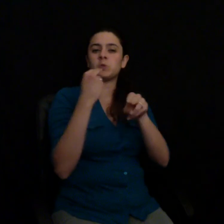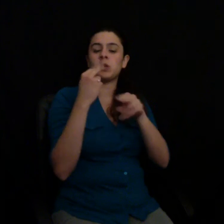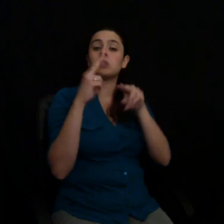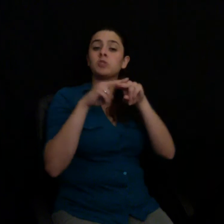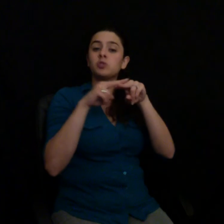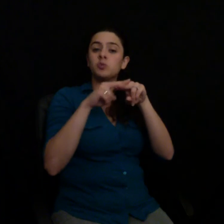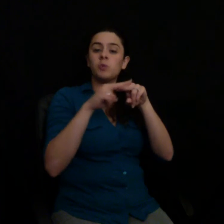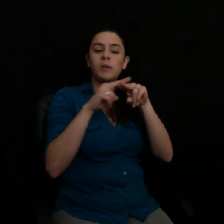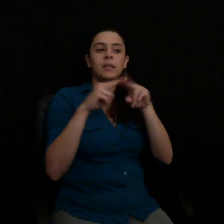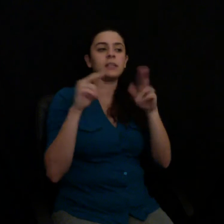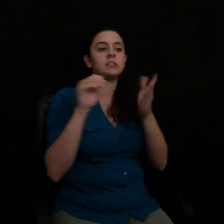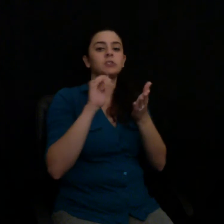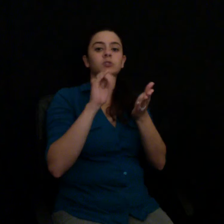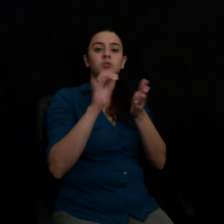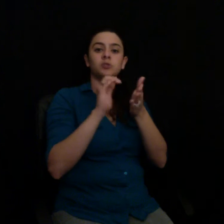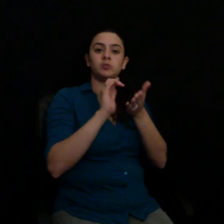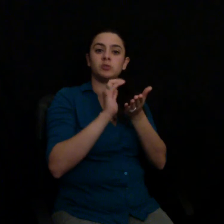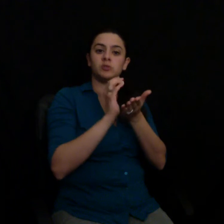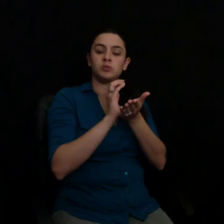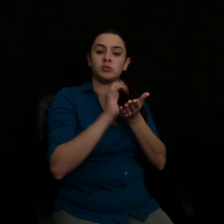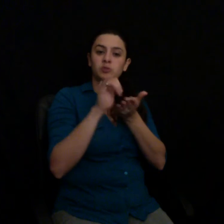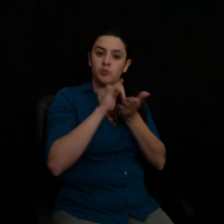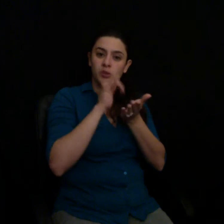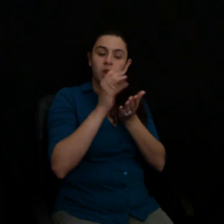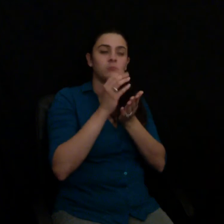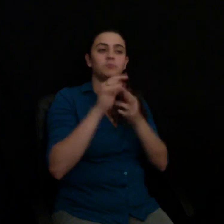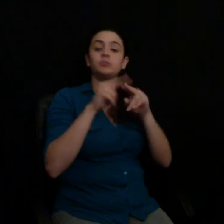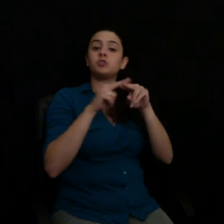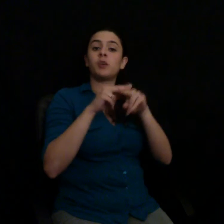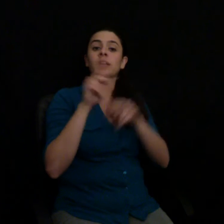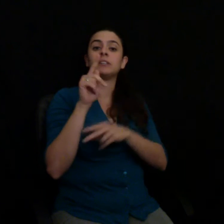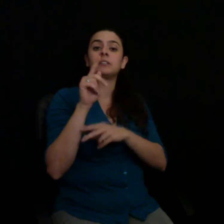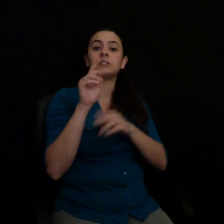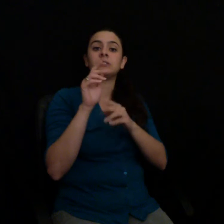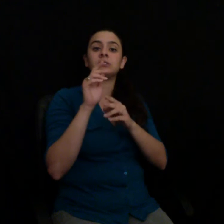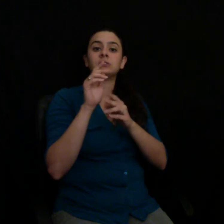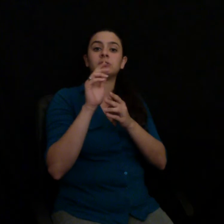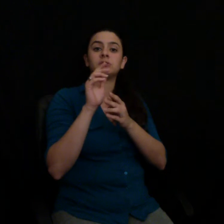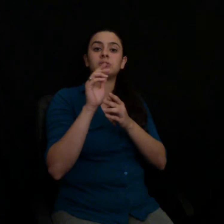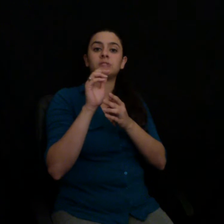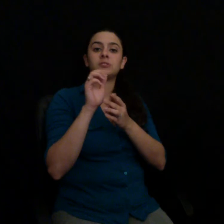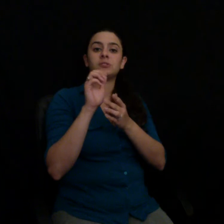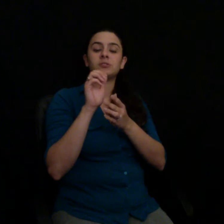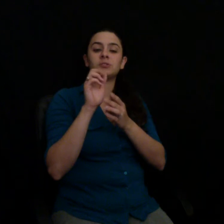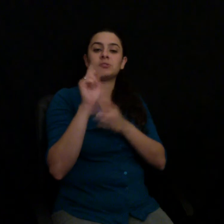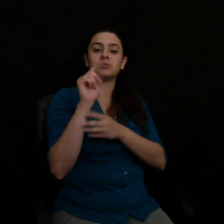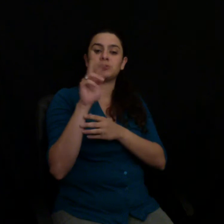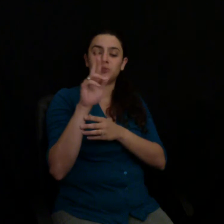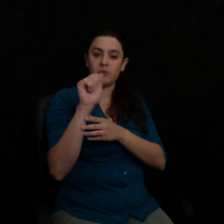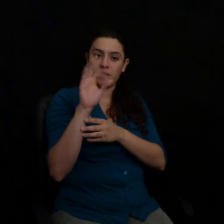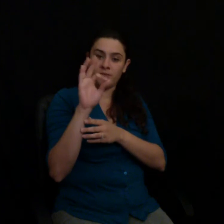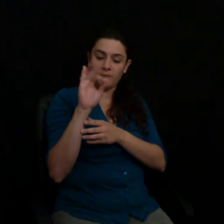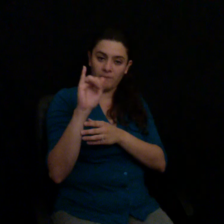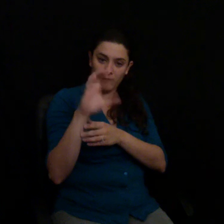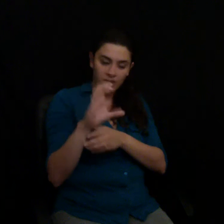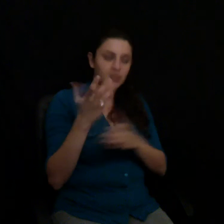railroad frequencies and I put it on scan. And when I do that, I can hear pretty much everything that's going on in the train